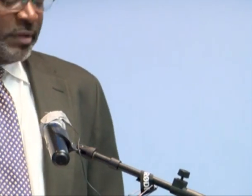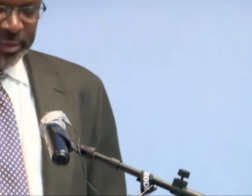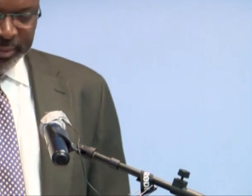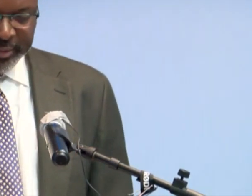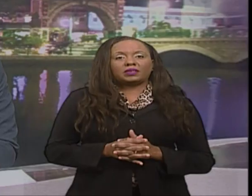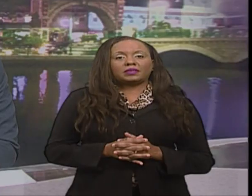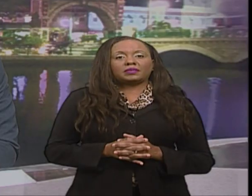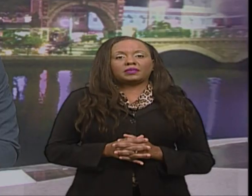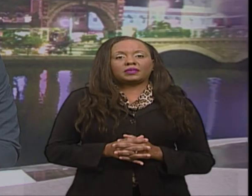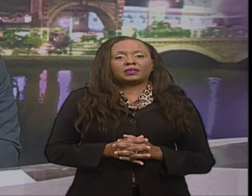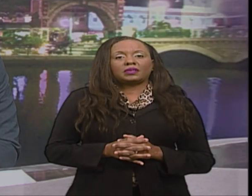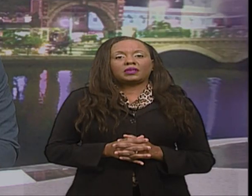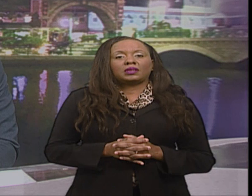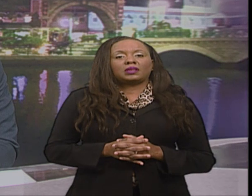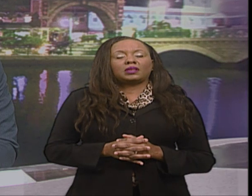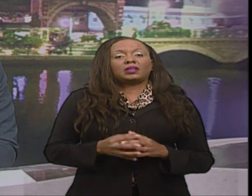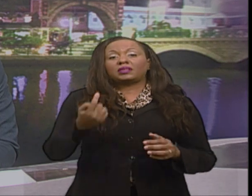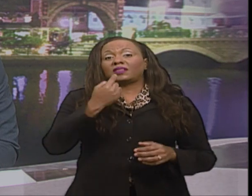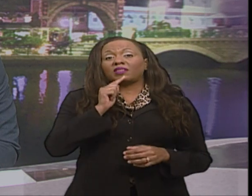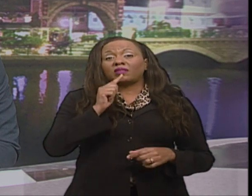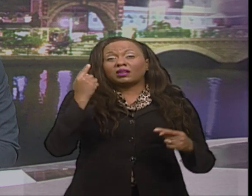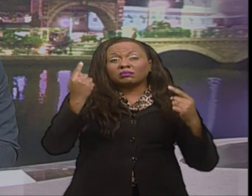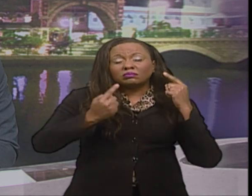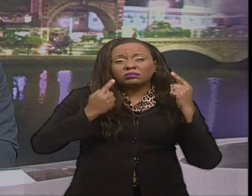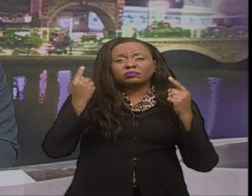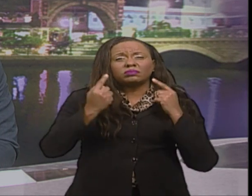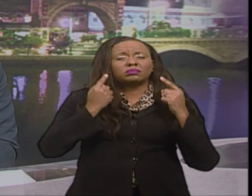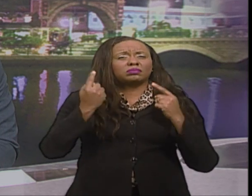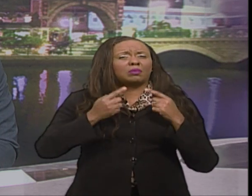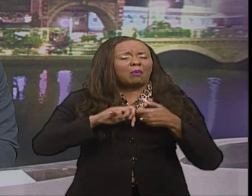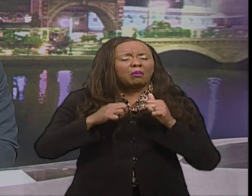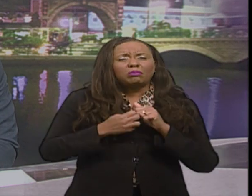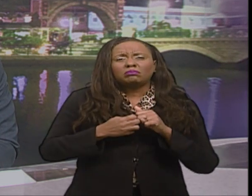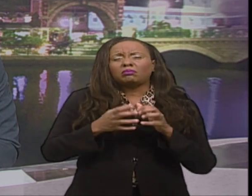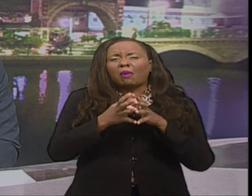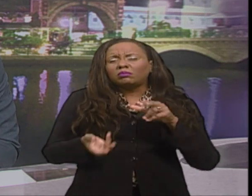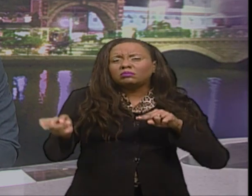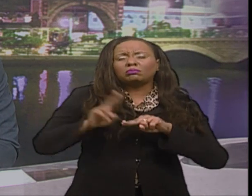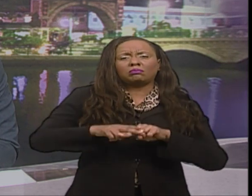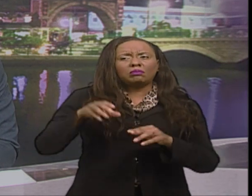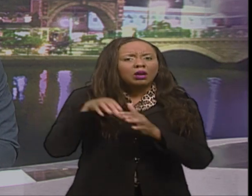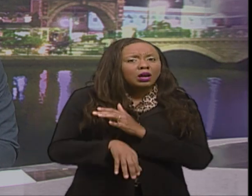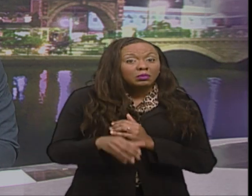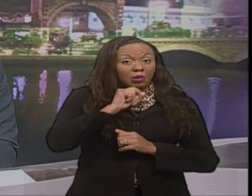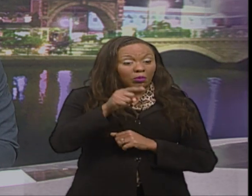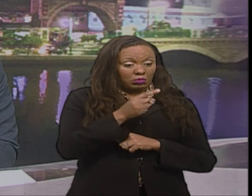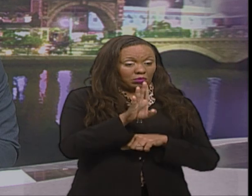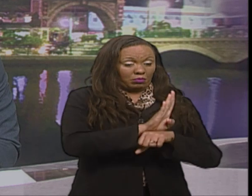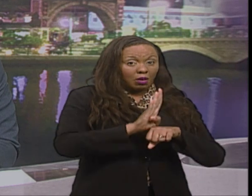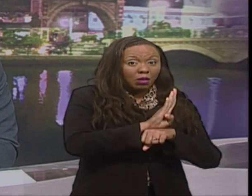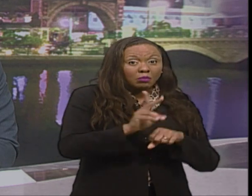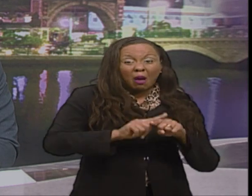informed decisions. The AG also expressed his concern about the prevalence of violent crime, not just locally, but